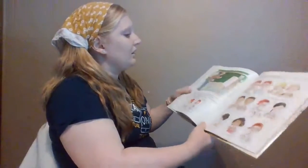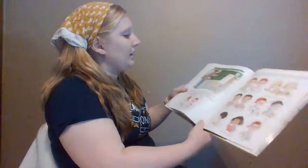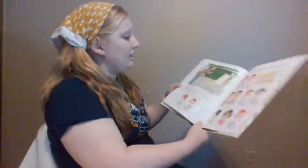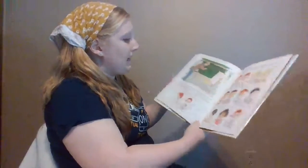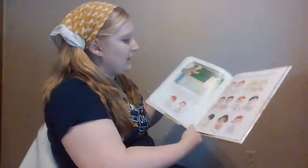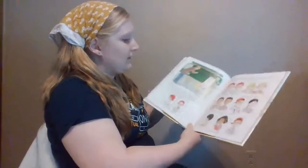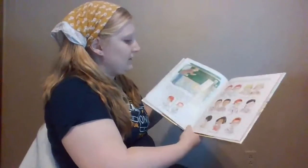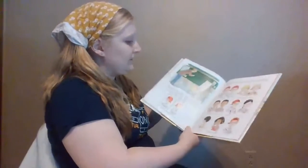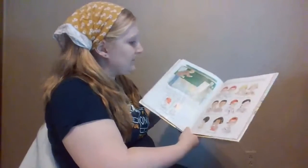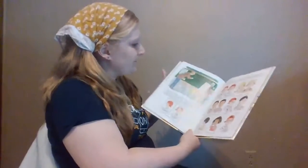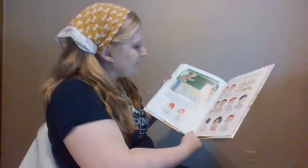pen pals.